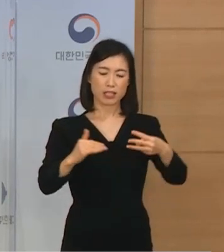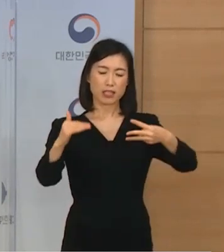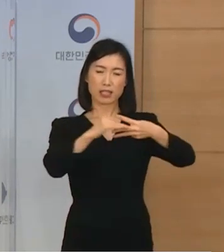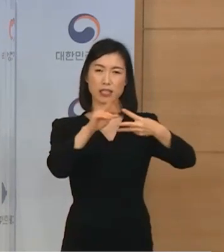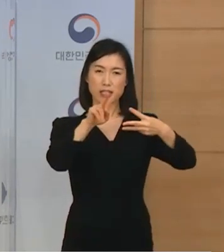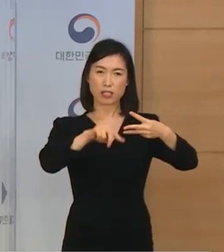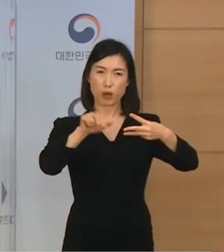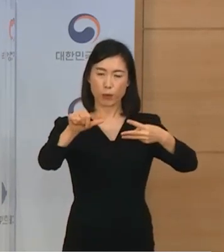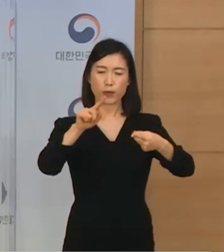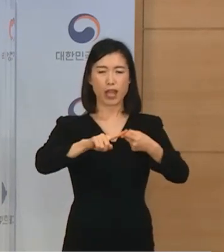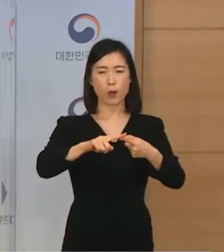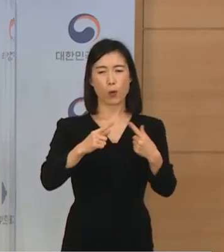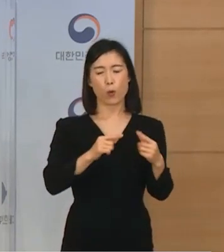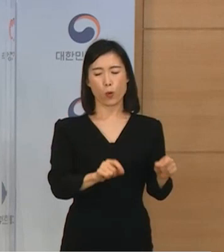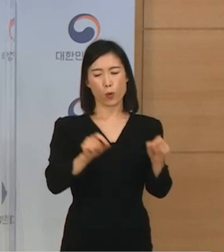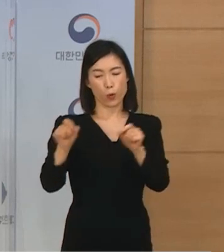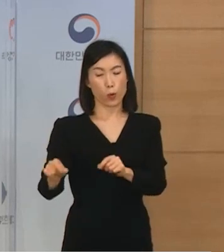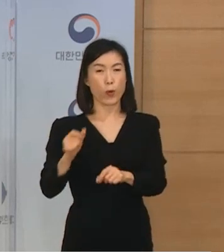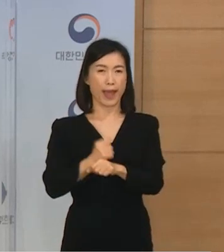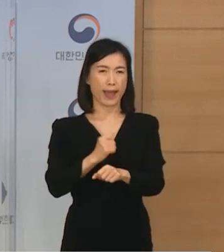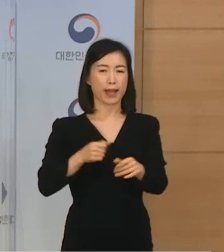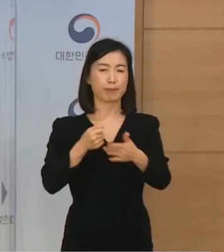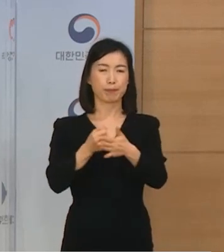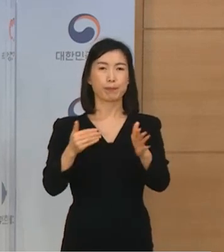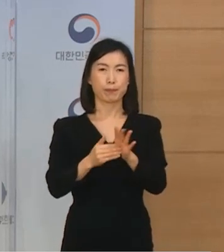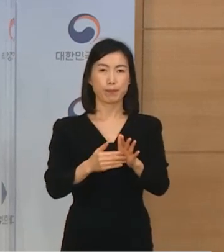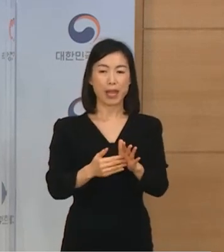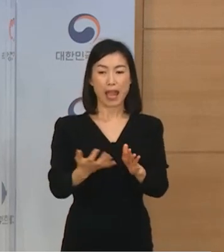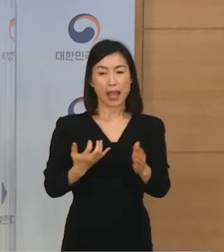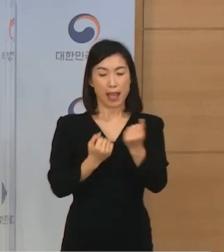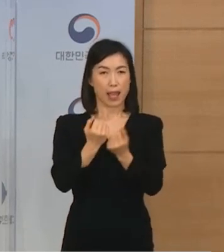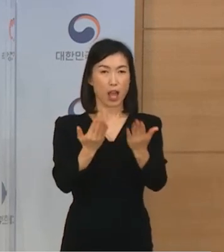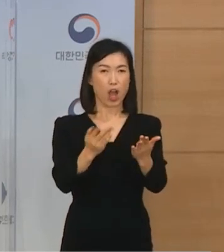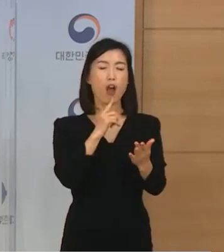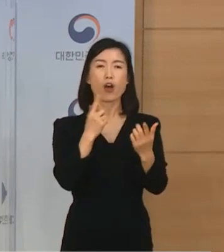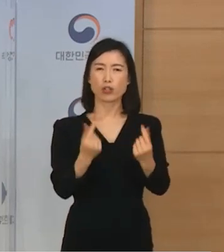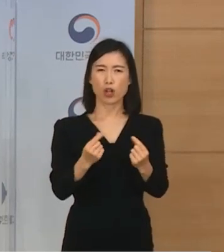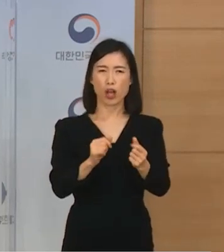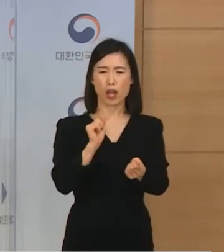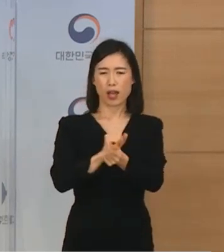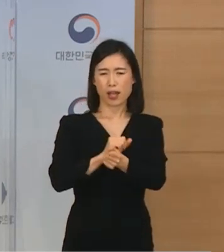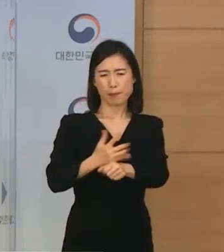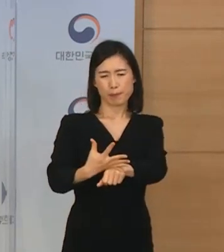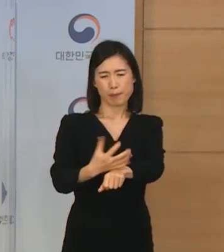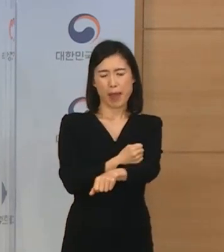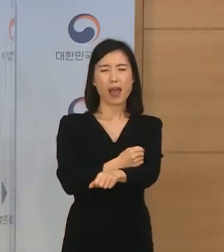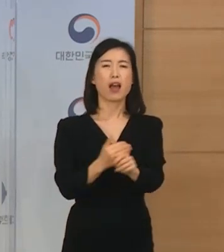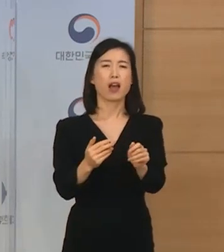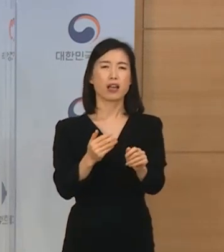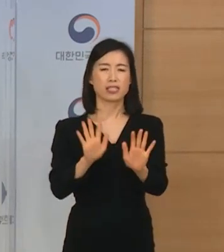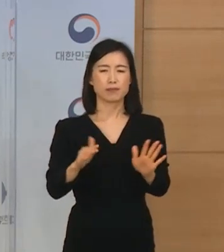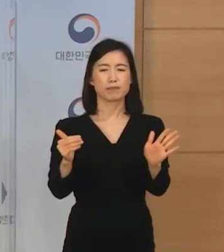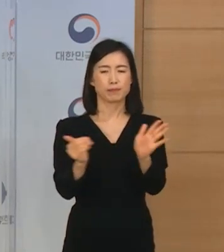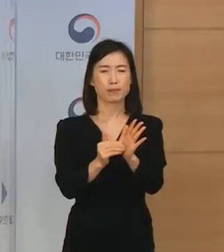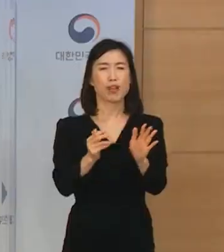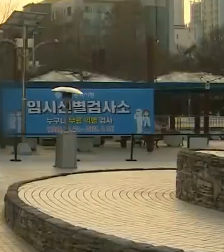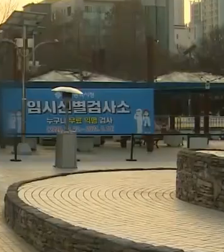contained the virus from rapidly spreading, but were not able to see a dramatic turnaround in the spike of COVID-19 patients.